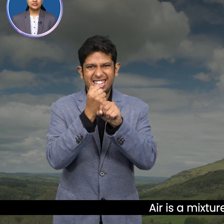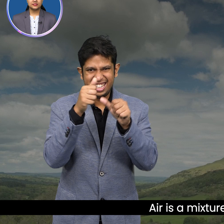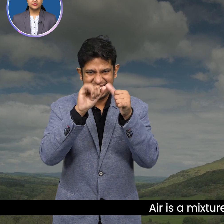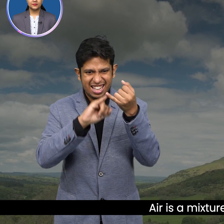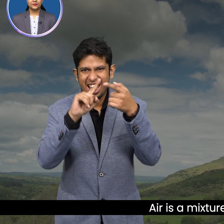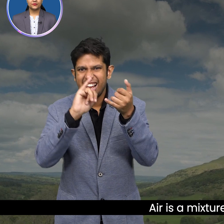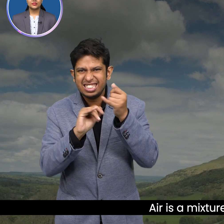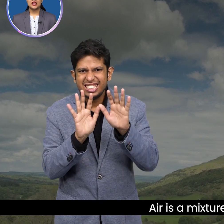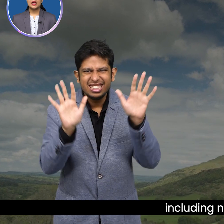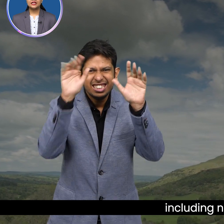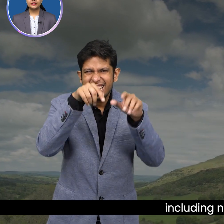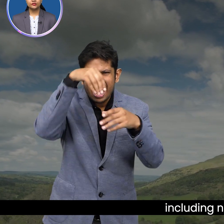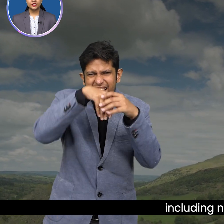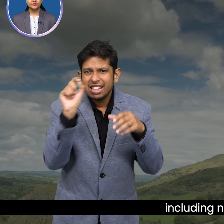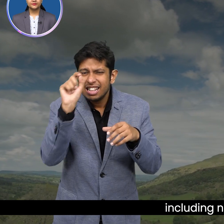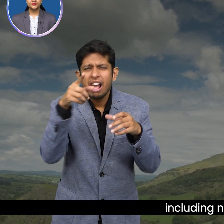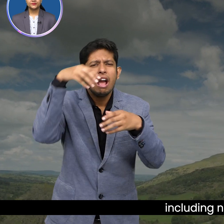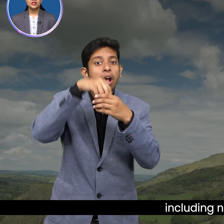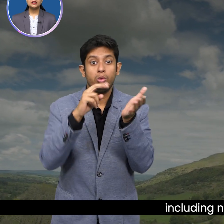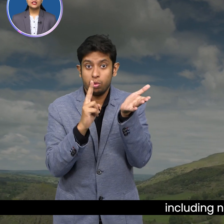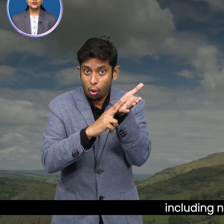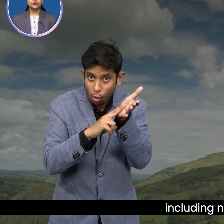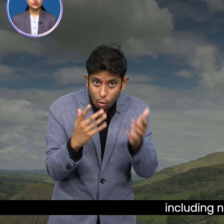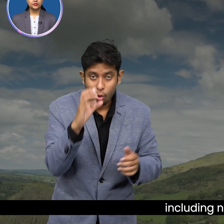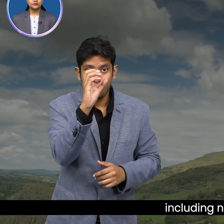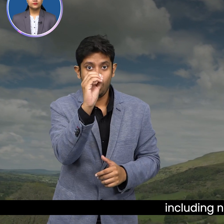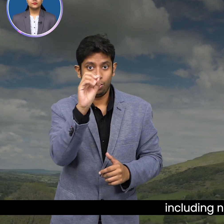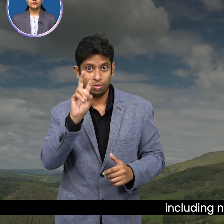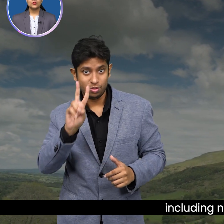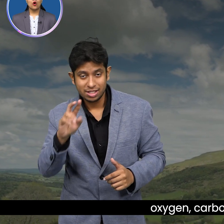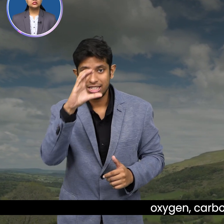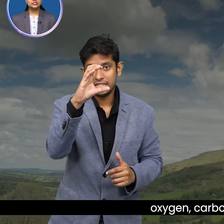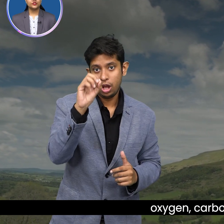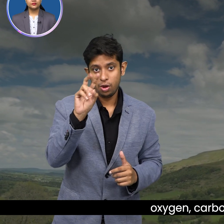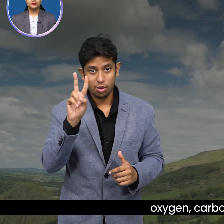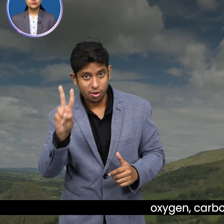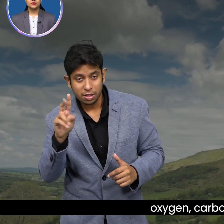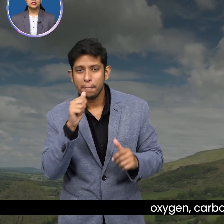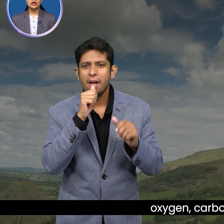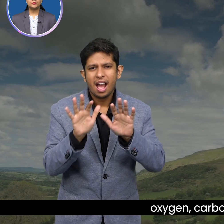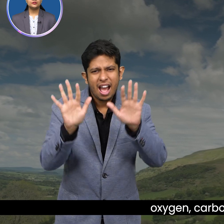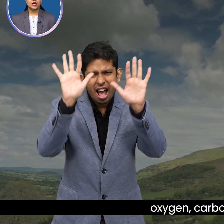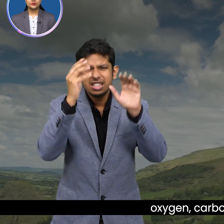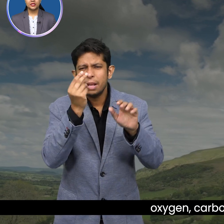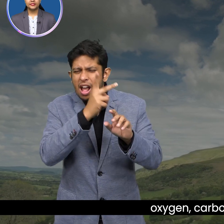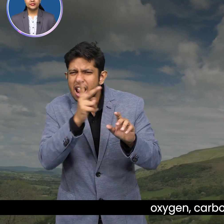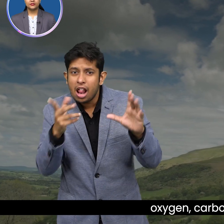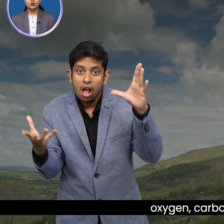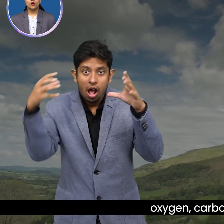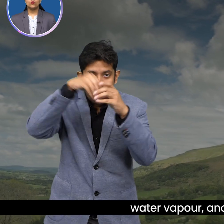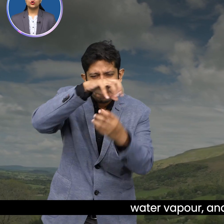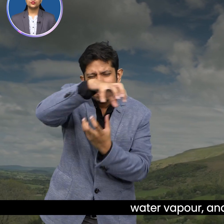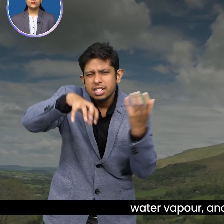of gases, including nitrogen, oxygen, carbon